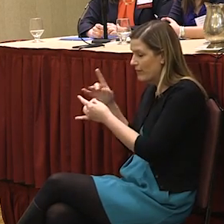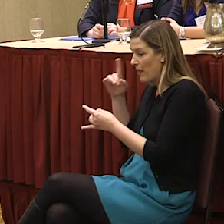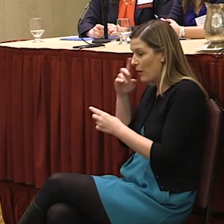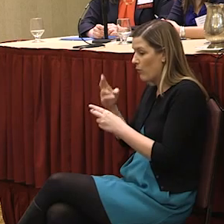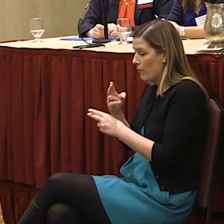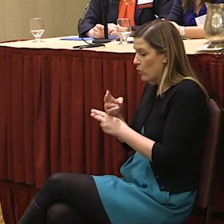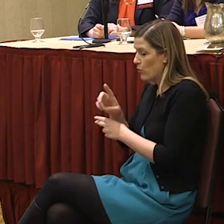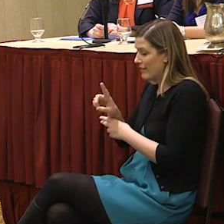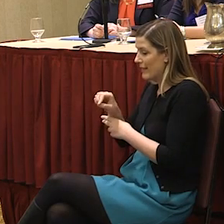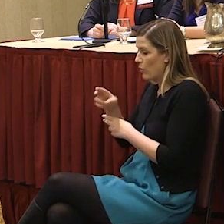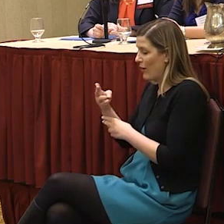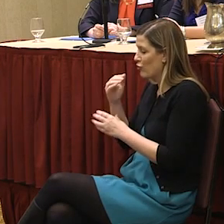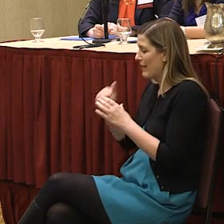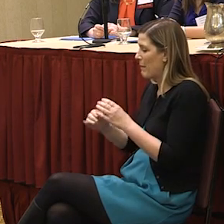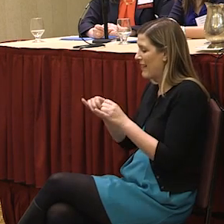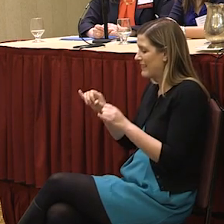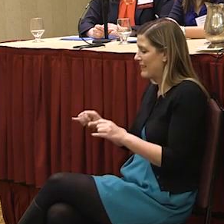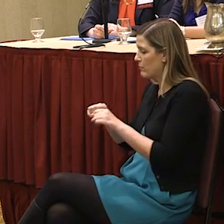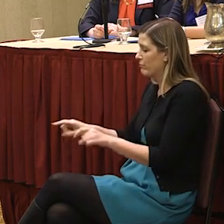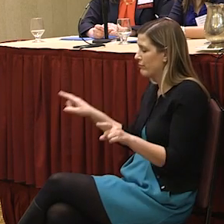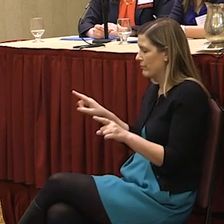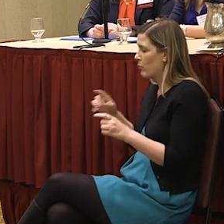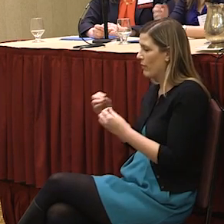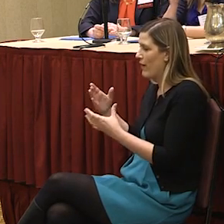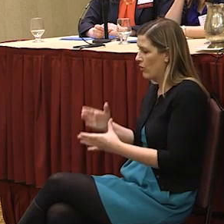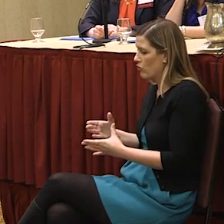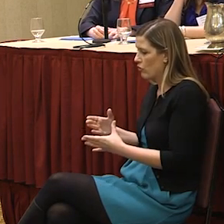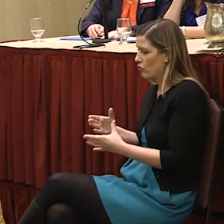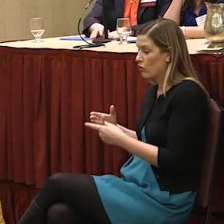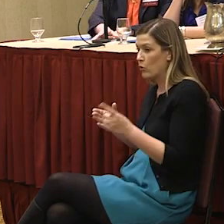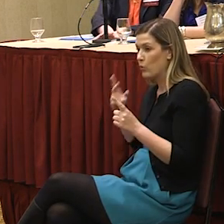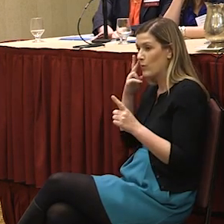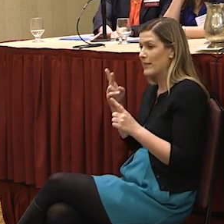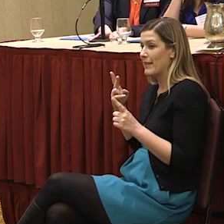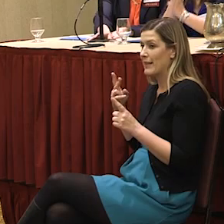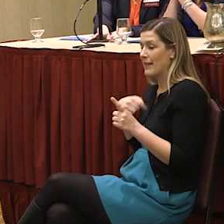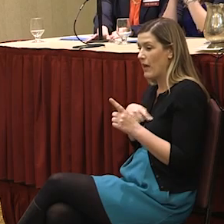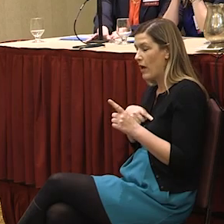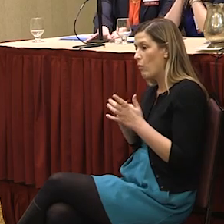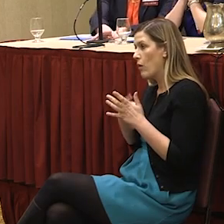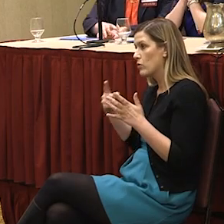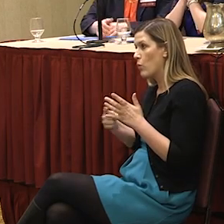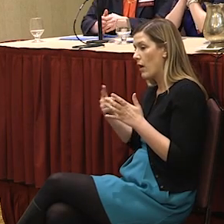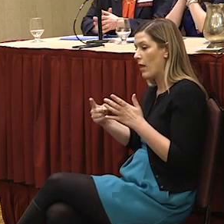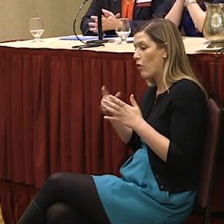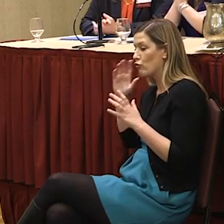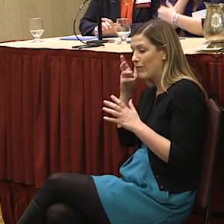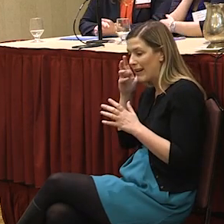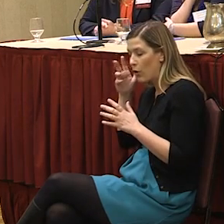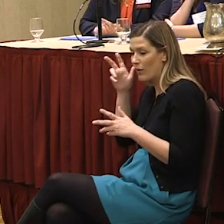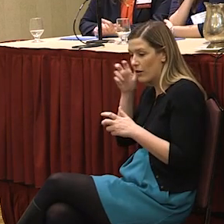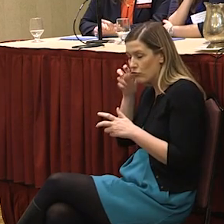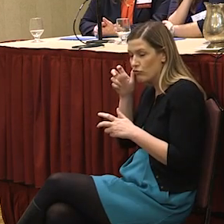Health, like an email system to get out to providers. You see us occasionally, maybe on the